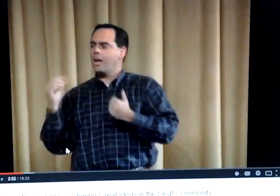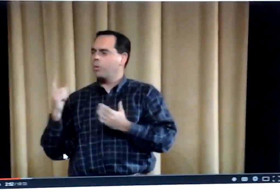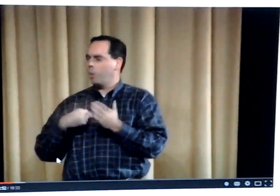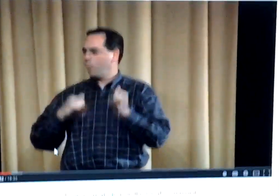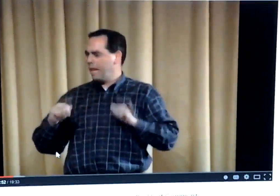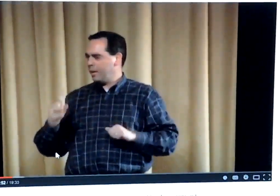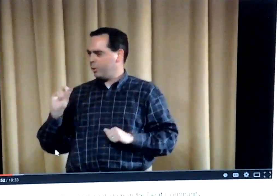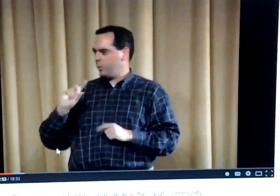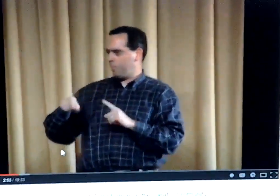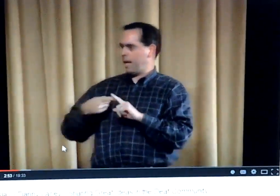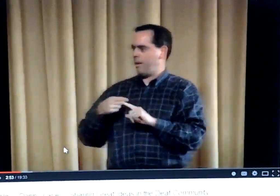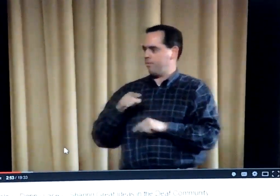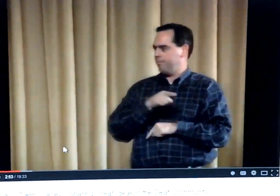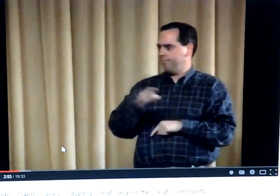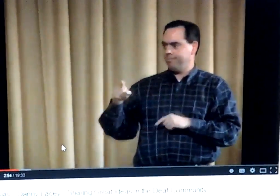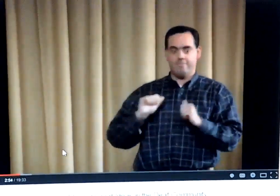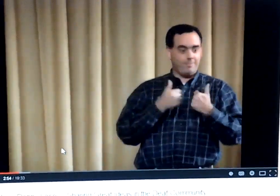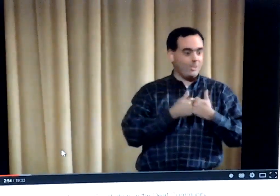I see many challenges with that.